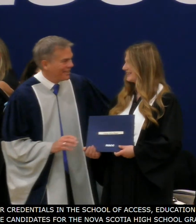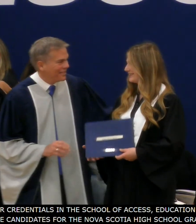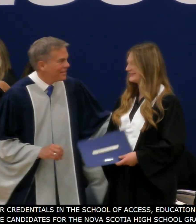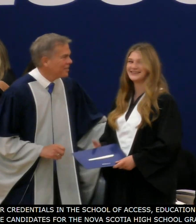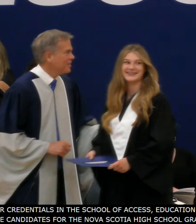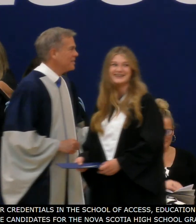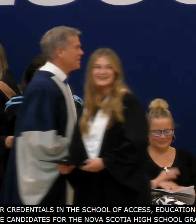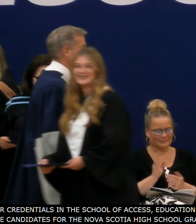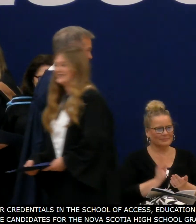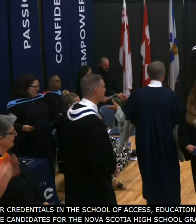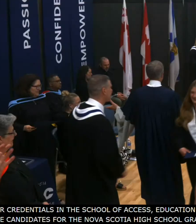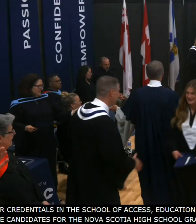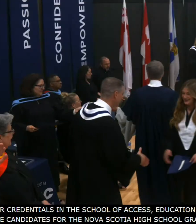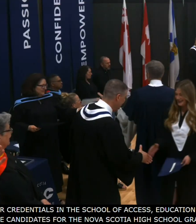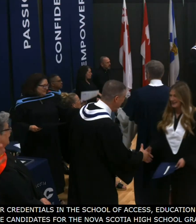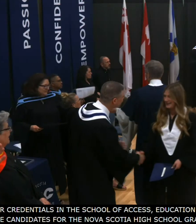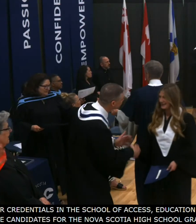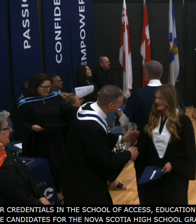Gerald Friesen.